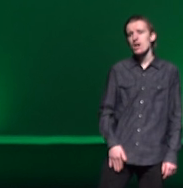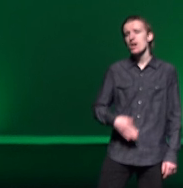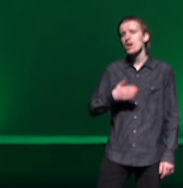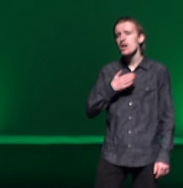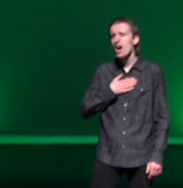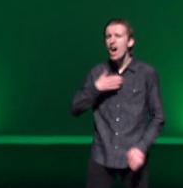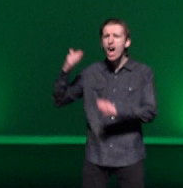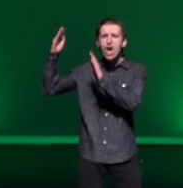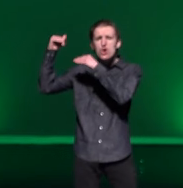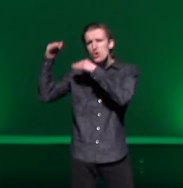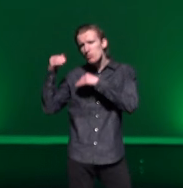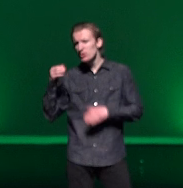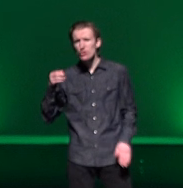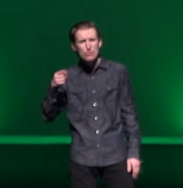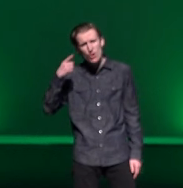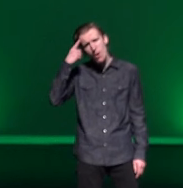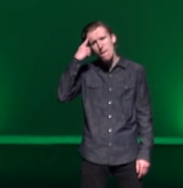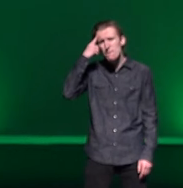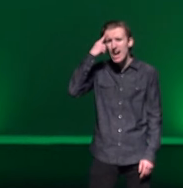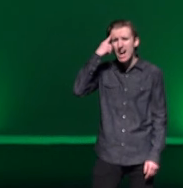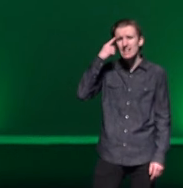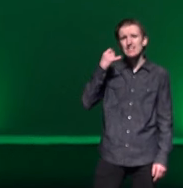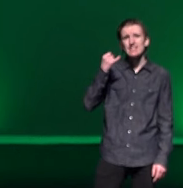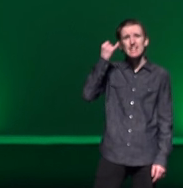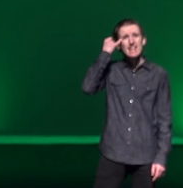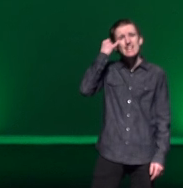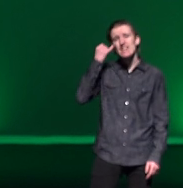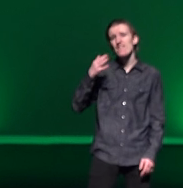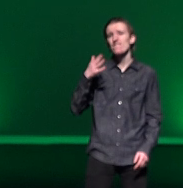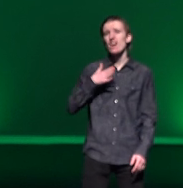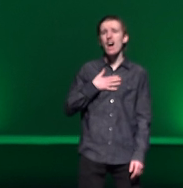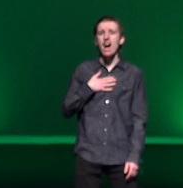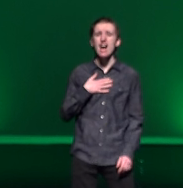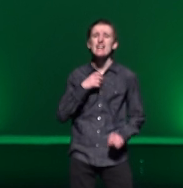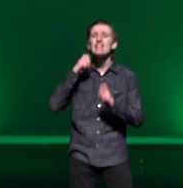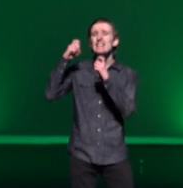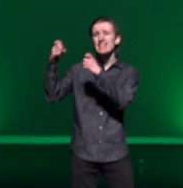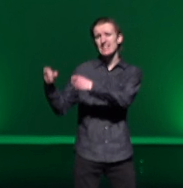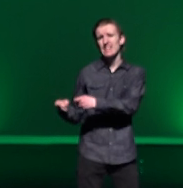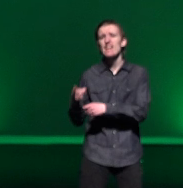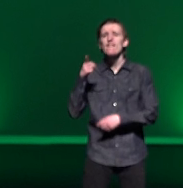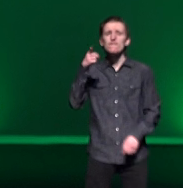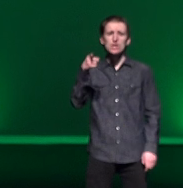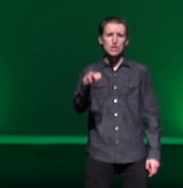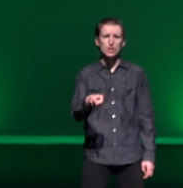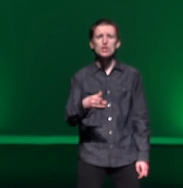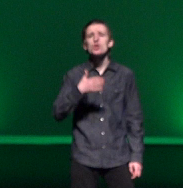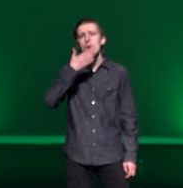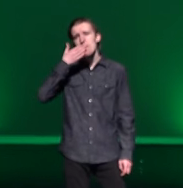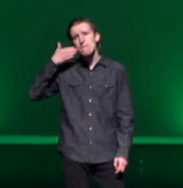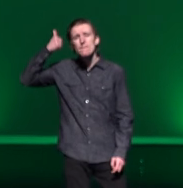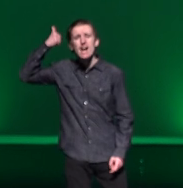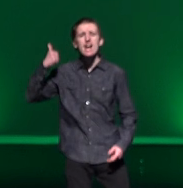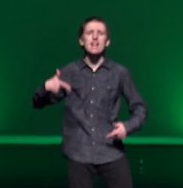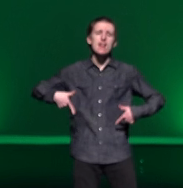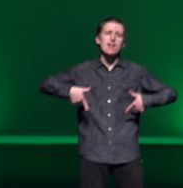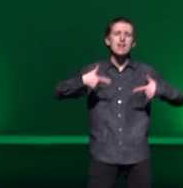I hope you don't mind If I give you the time of your